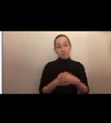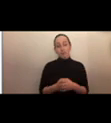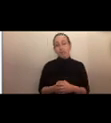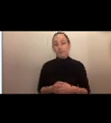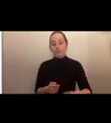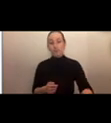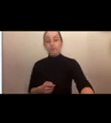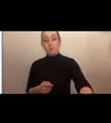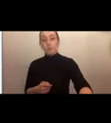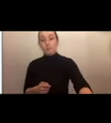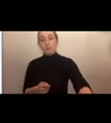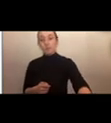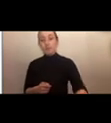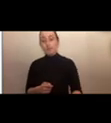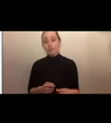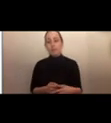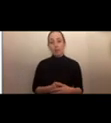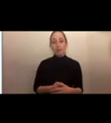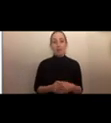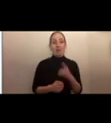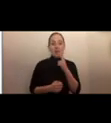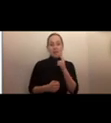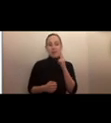and phobias.